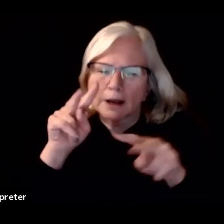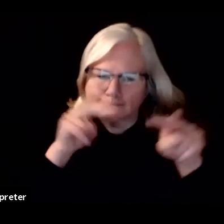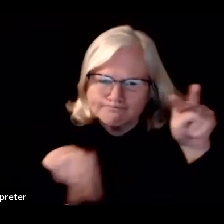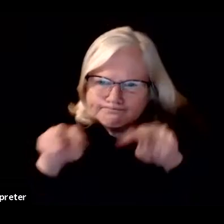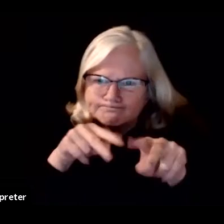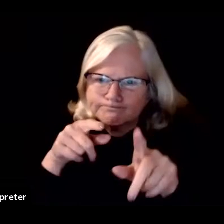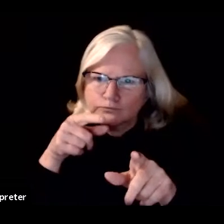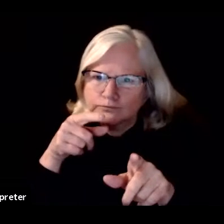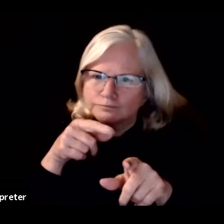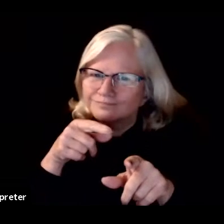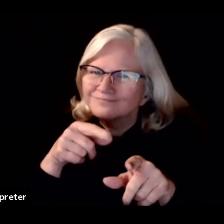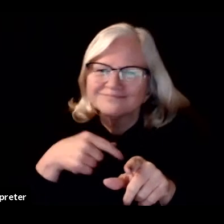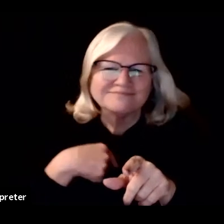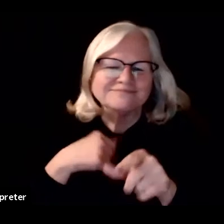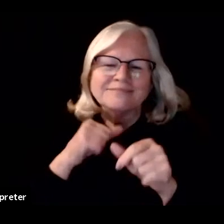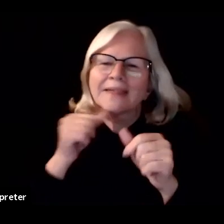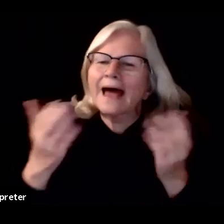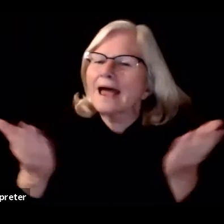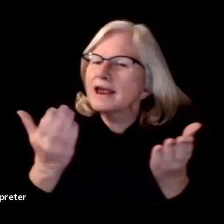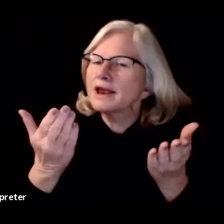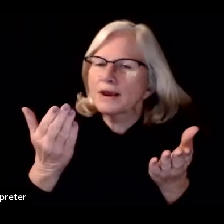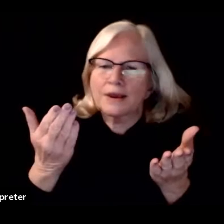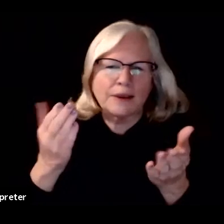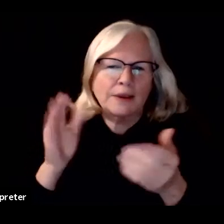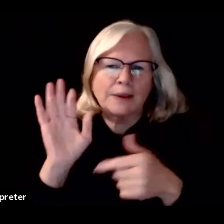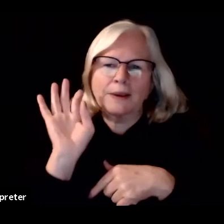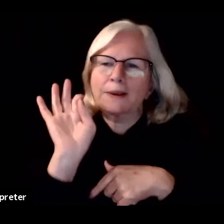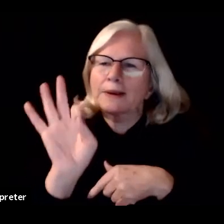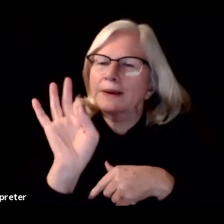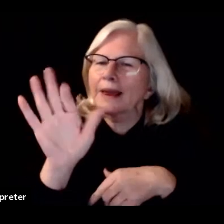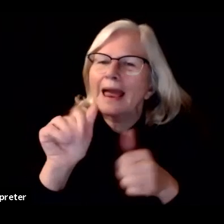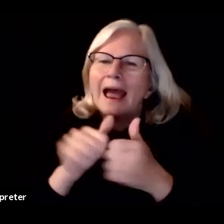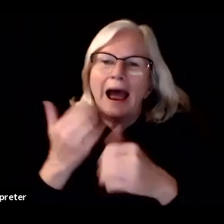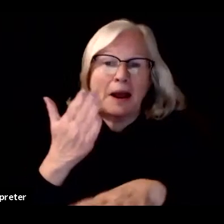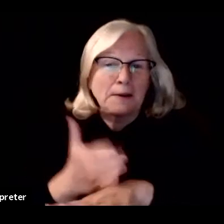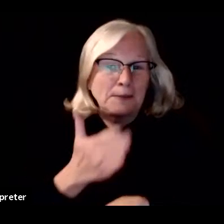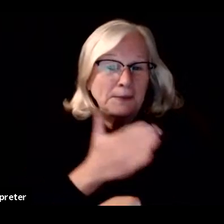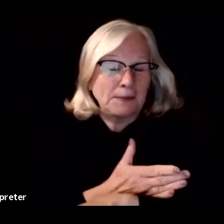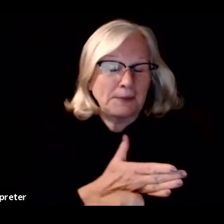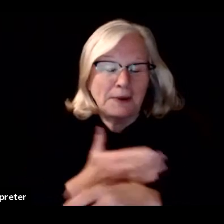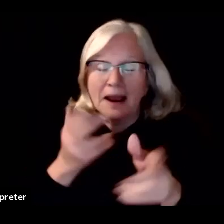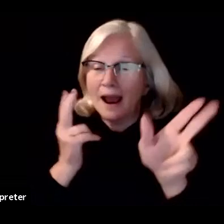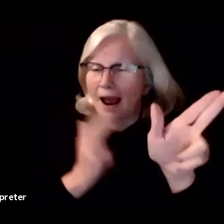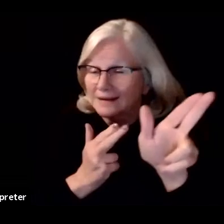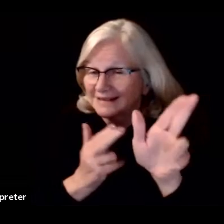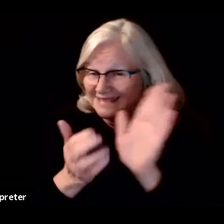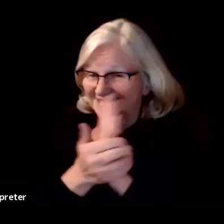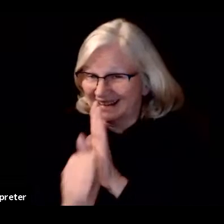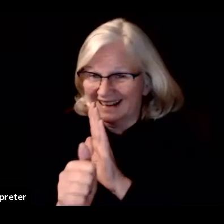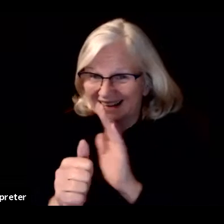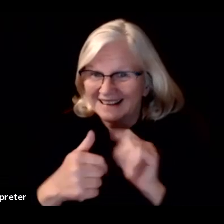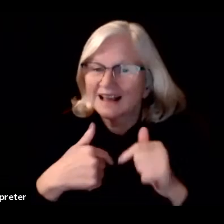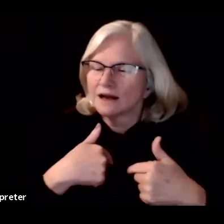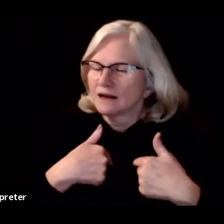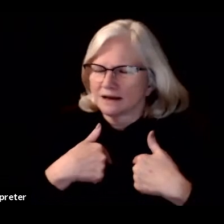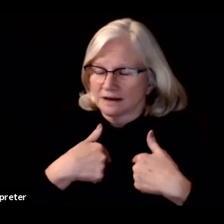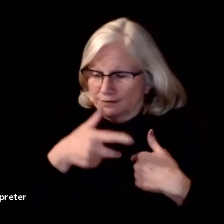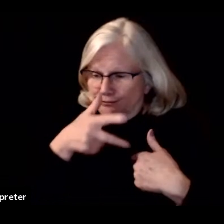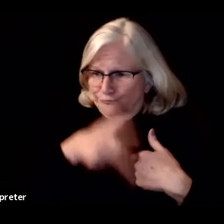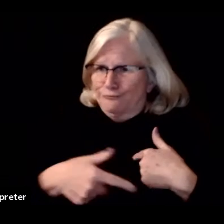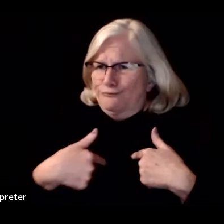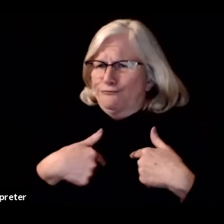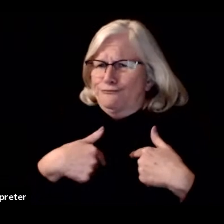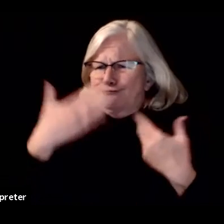hit the broadside of a barn if I tried, but I'd like to talk a little bit about the upcoming deer